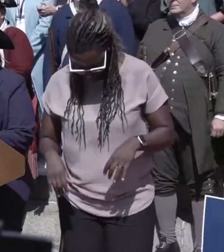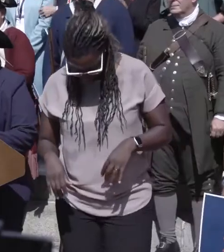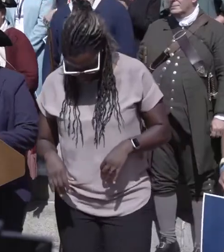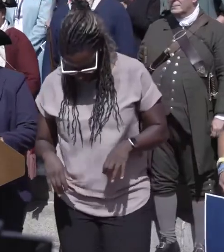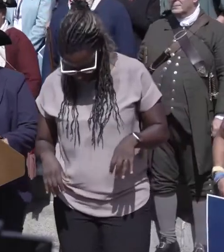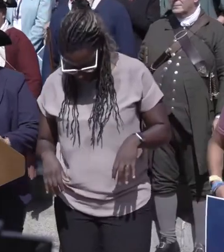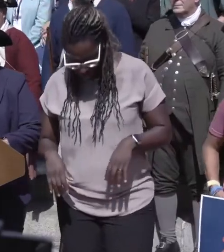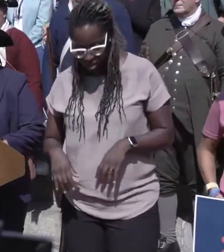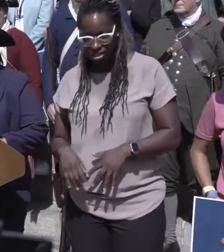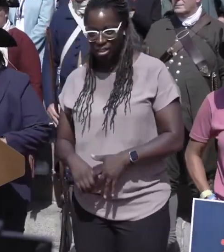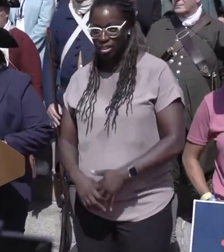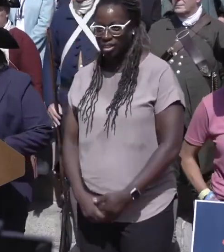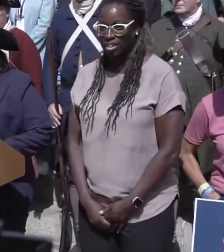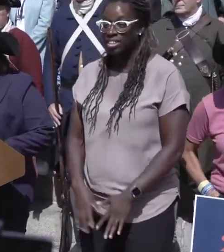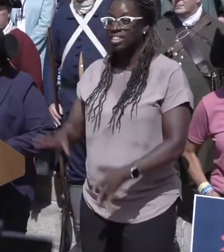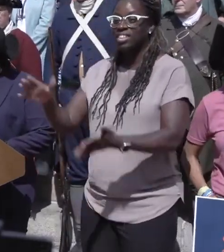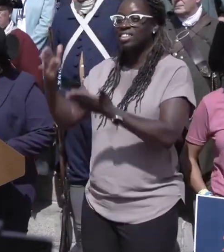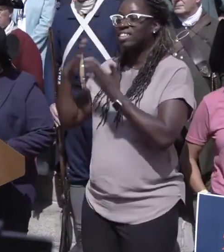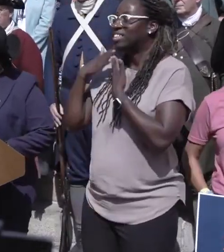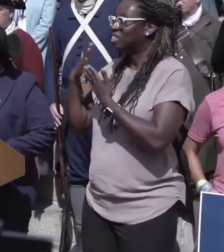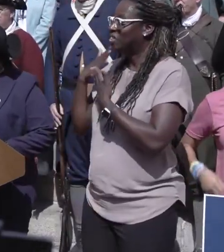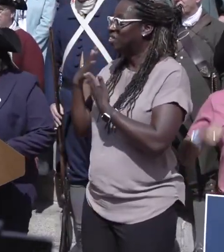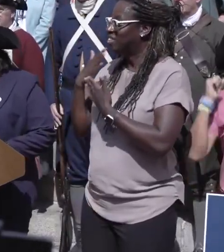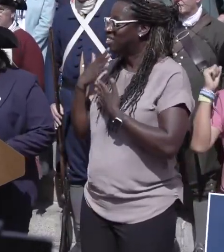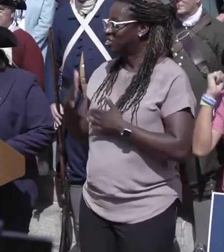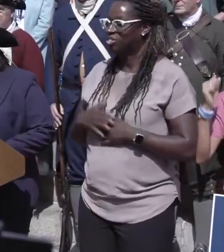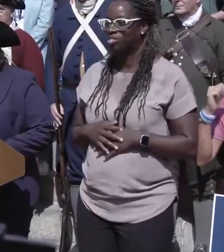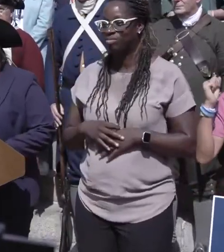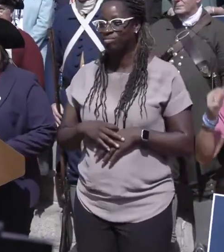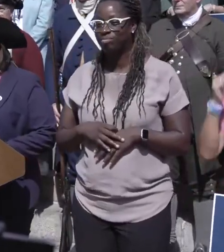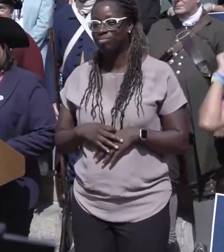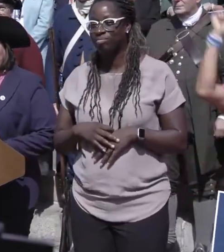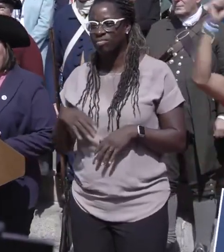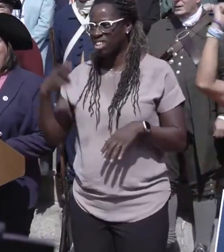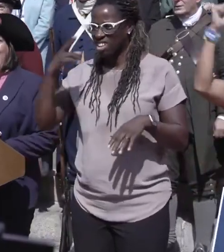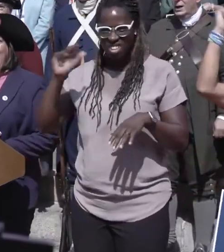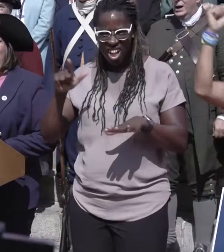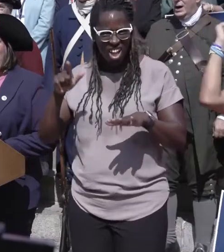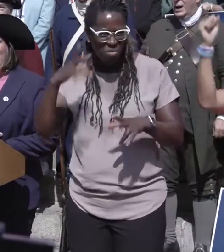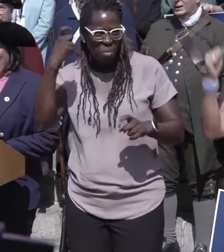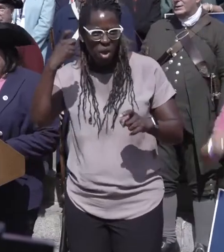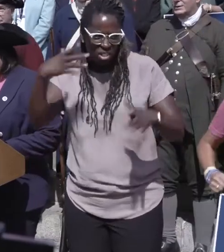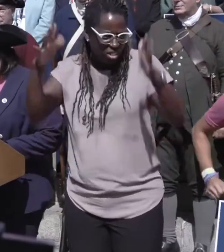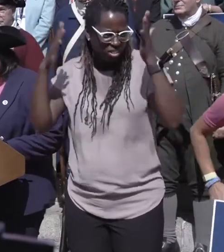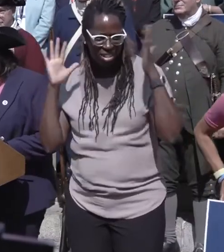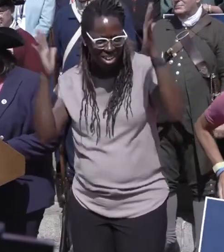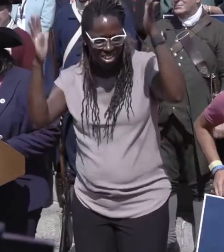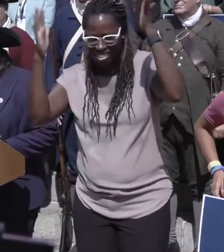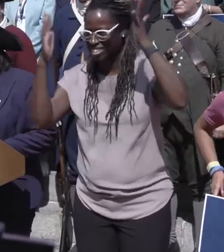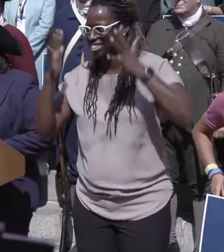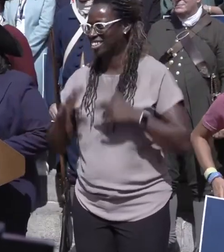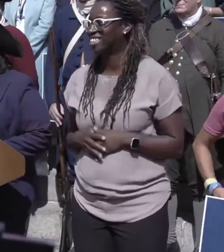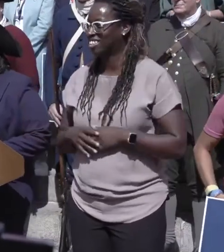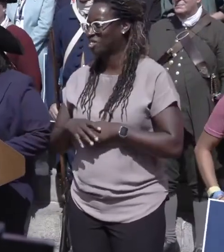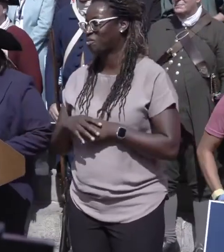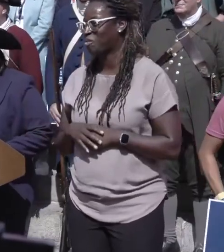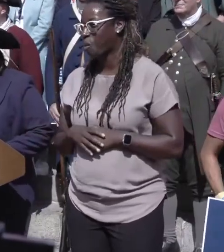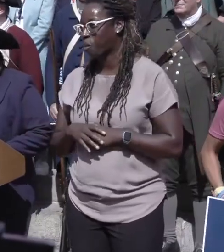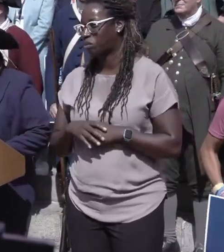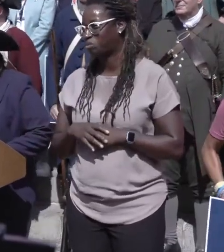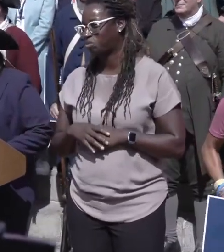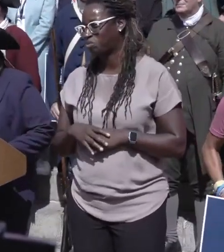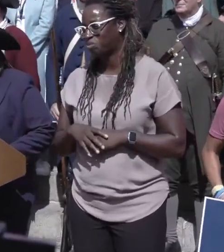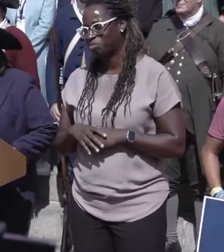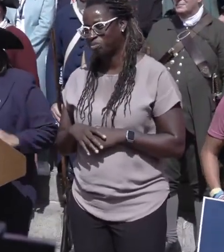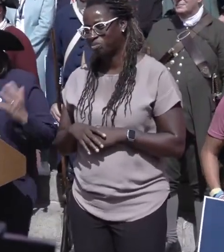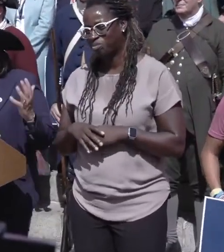Thank you, Governor. How about a huzzah on three? One, two, three, huzzah! It is great to be with all of